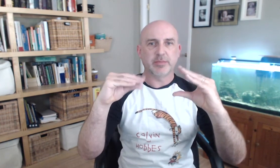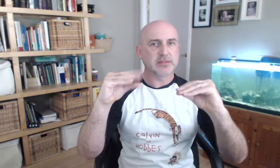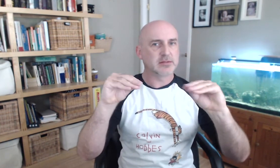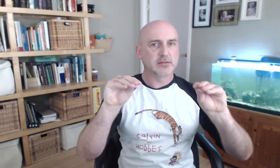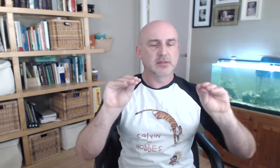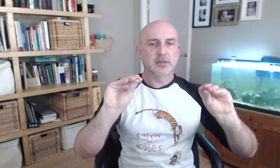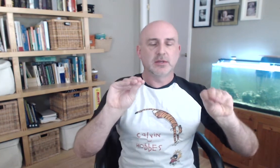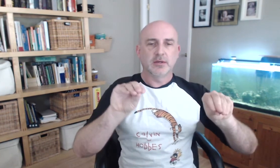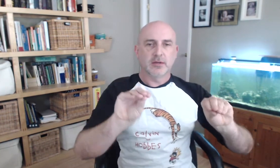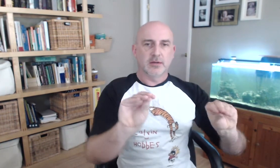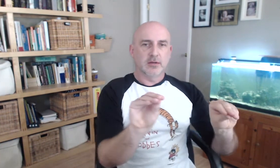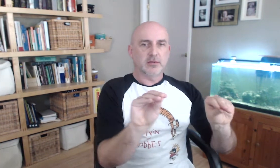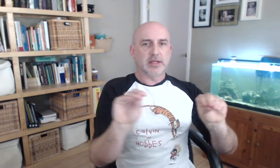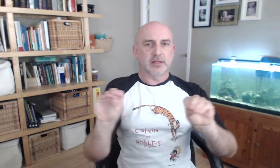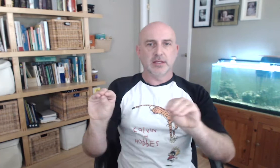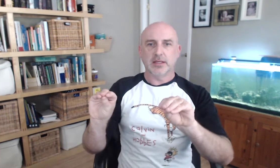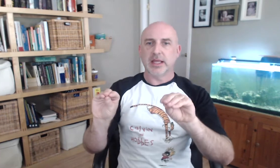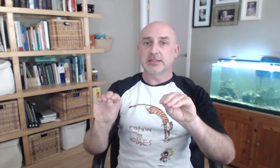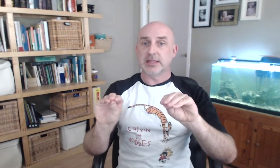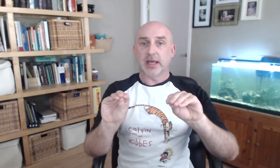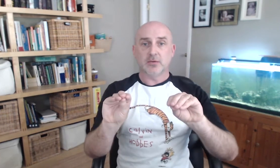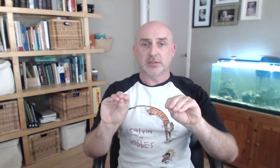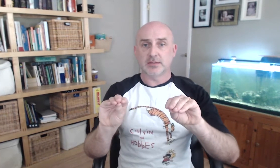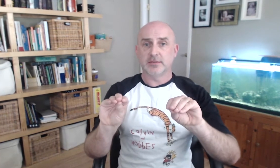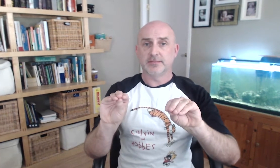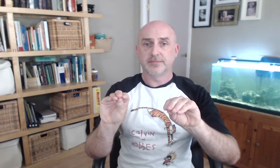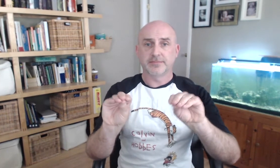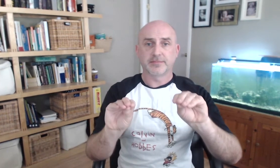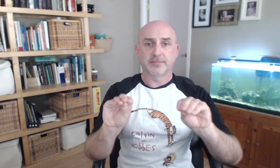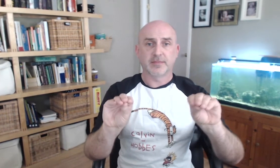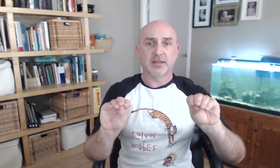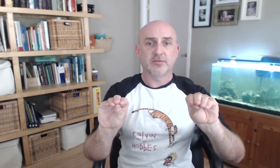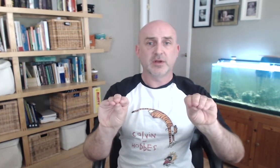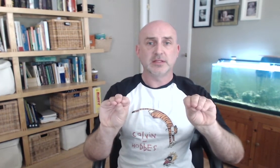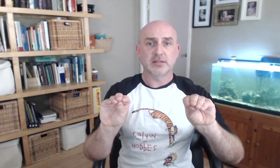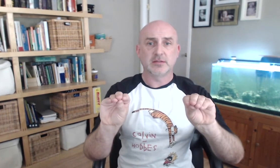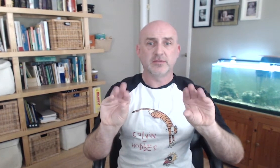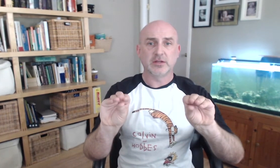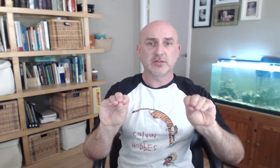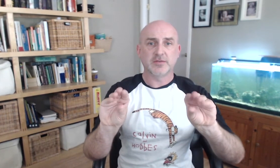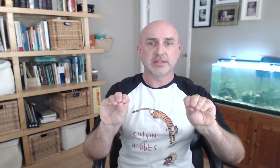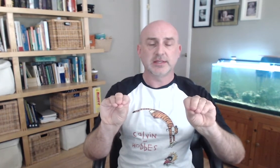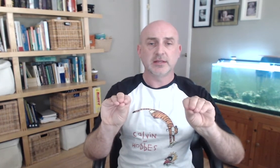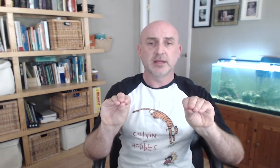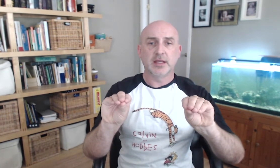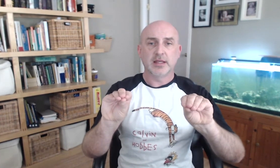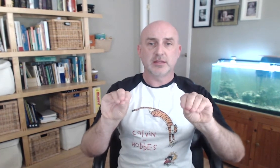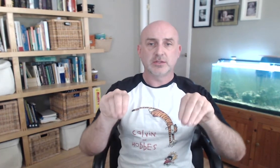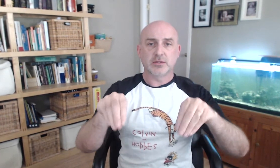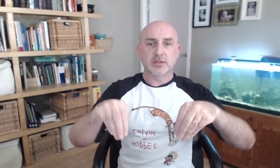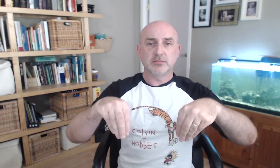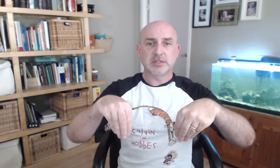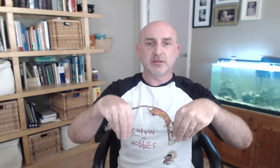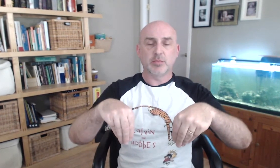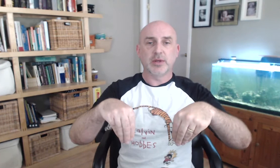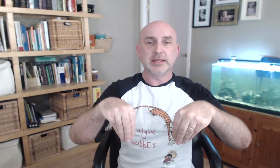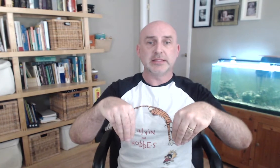puppets. All right, hands out in front, the fingers facing, then turn them so they're pointed